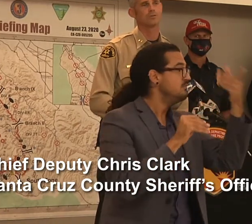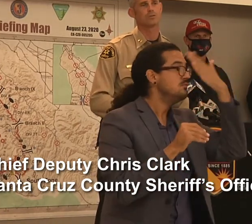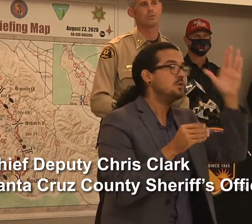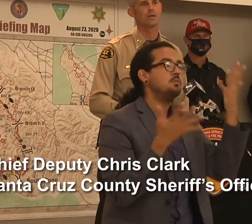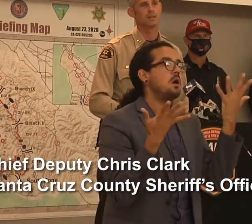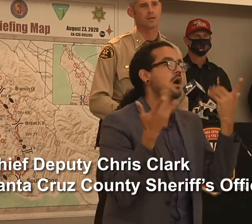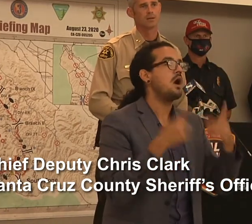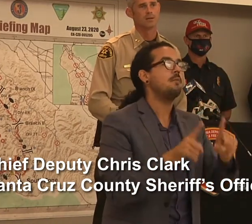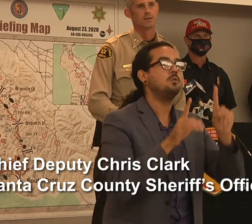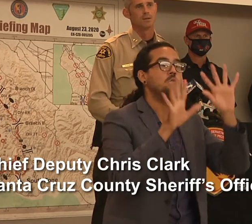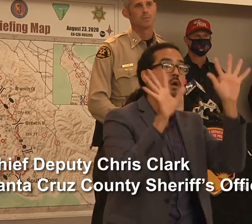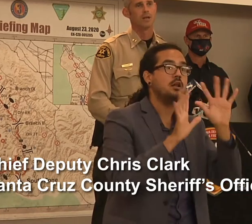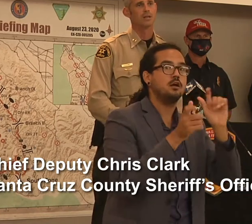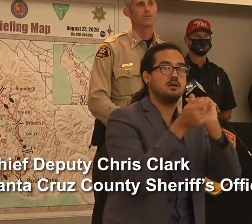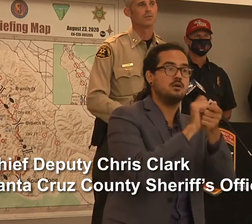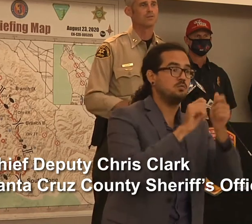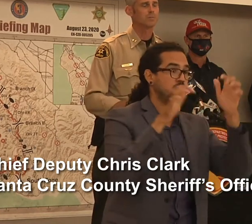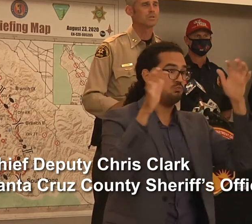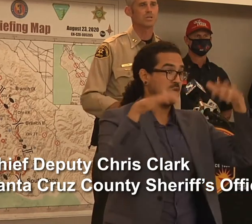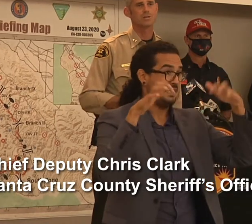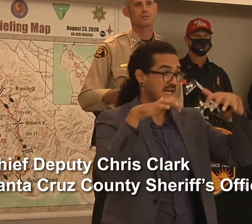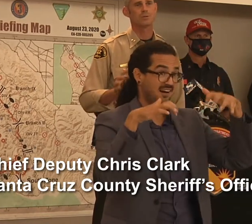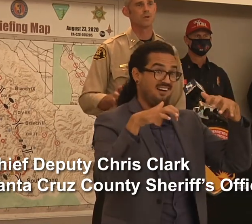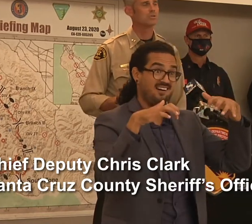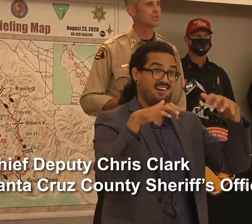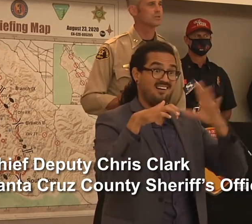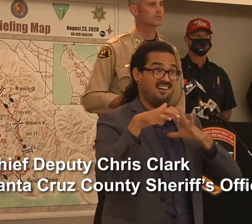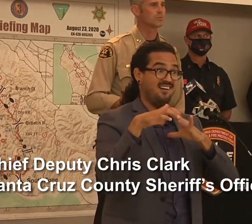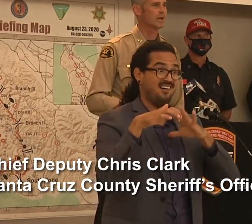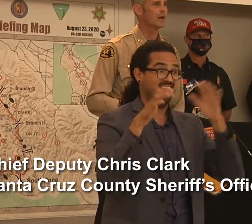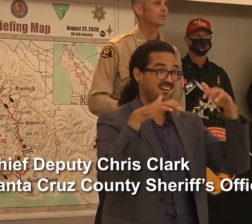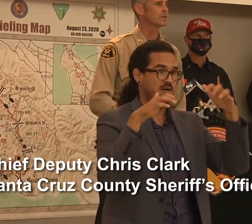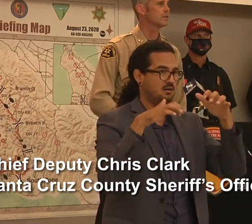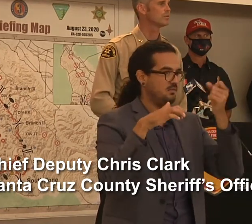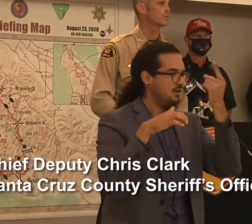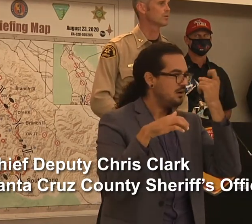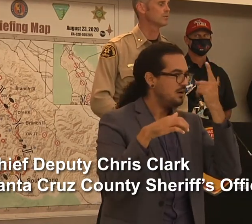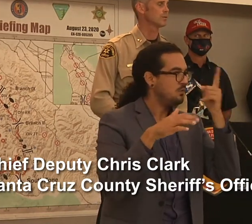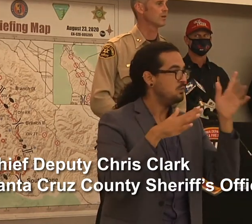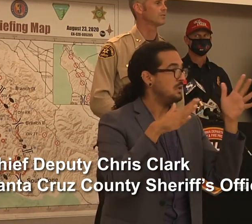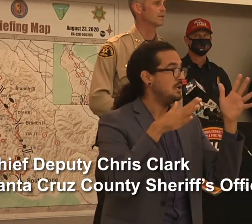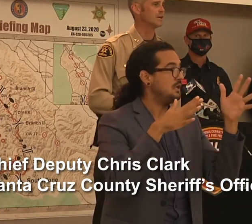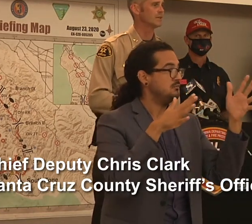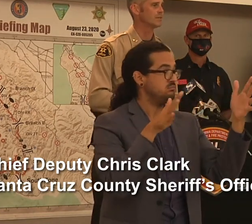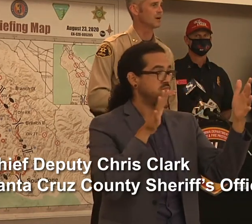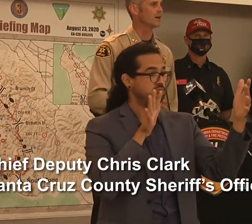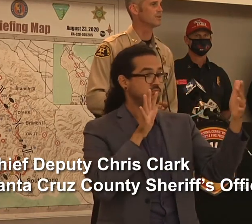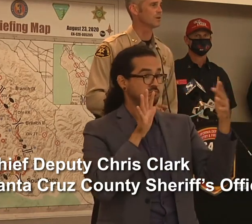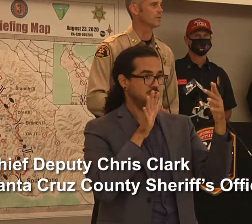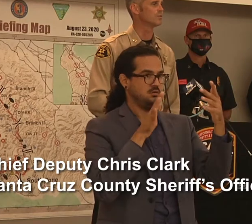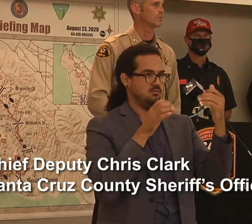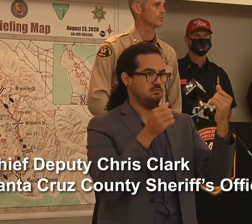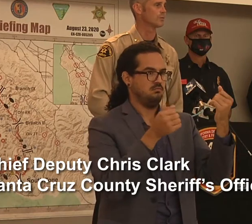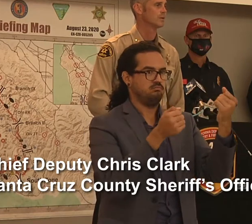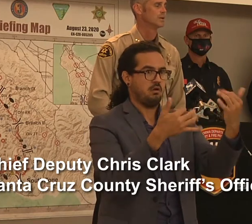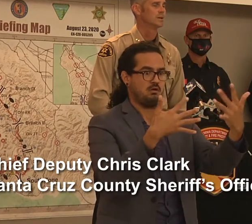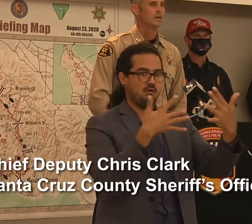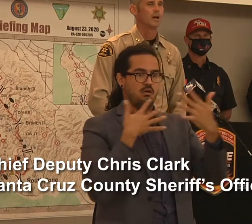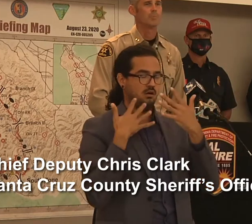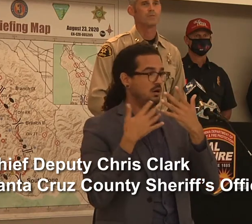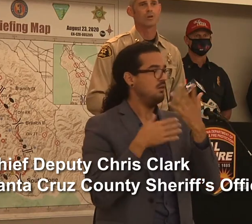right now, which is a great thing. But if something changes, the wind changes or what have you, it leads to a rescue, and obviously it divides our